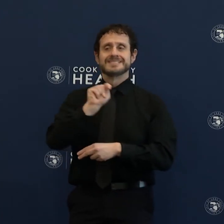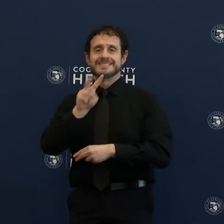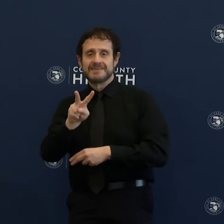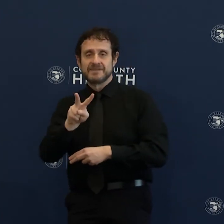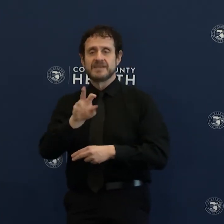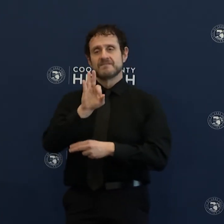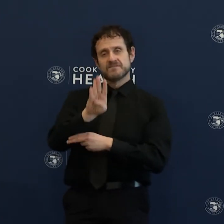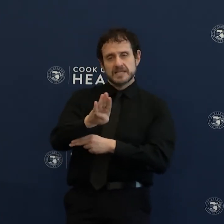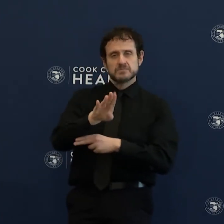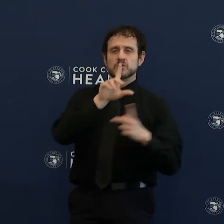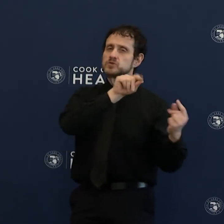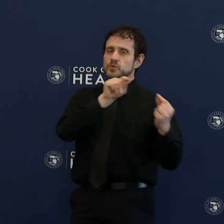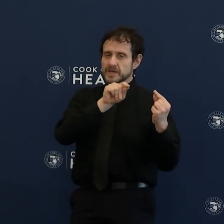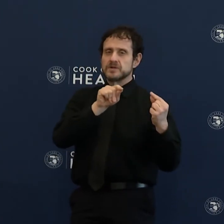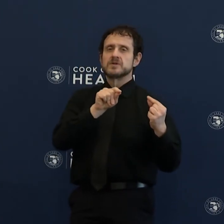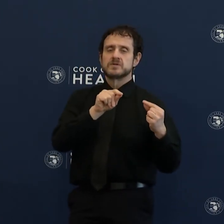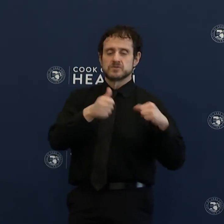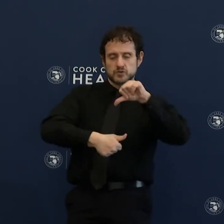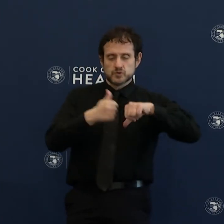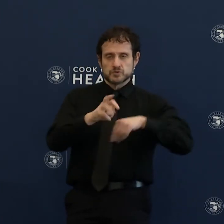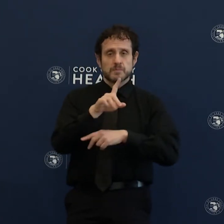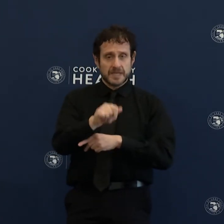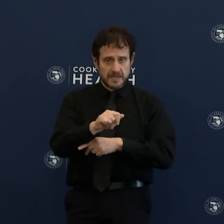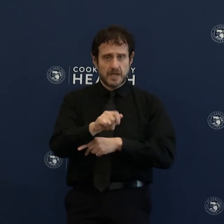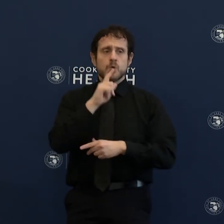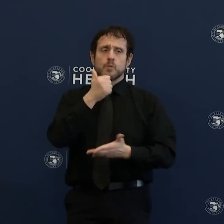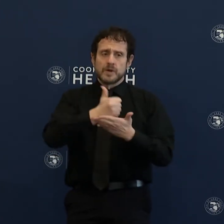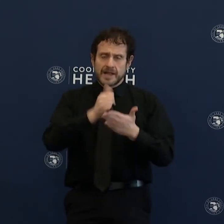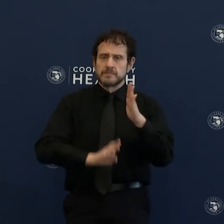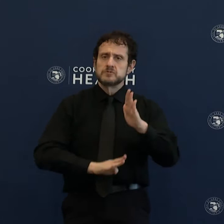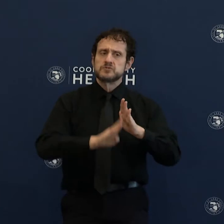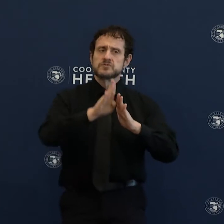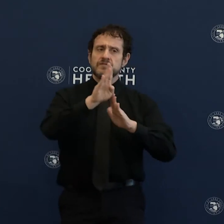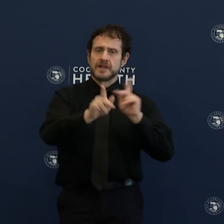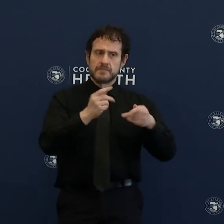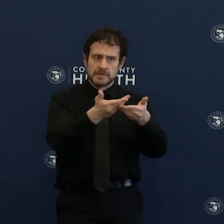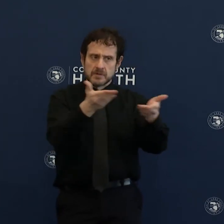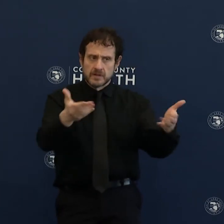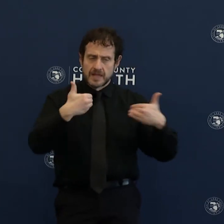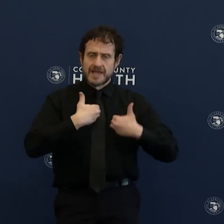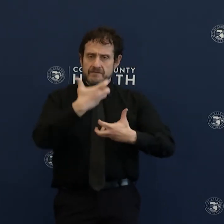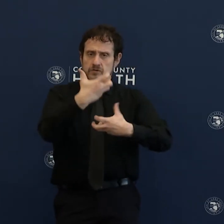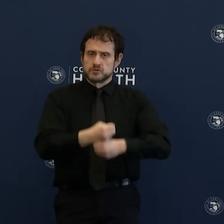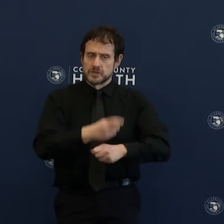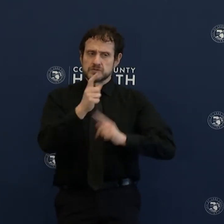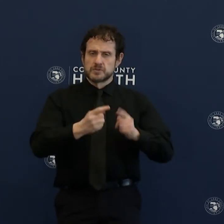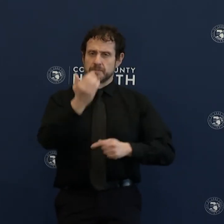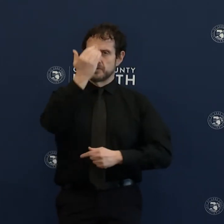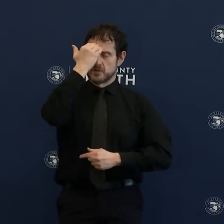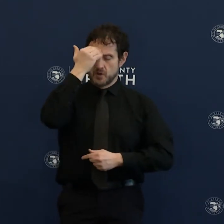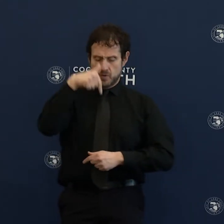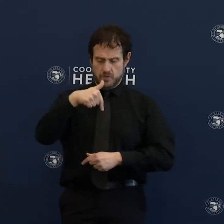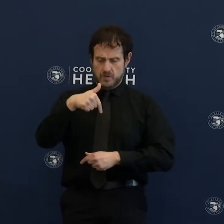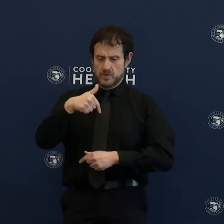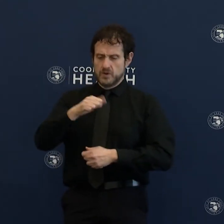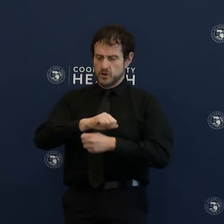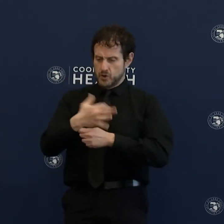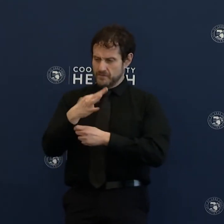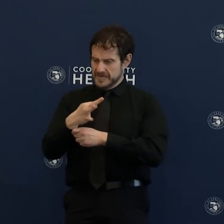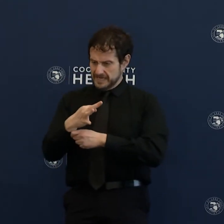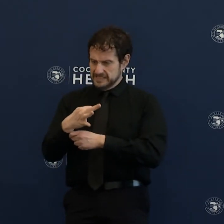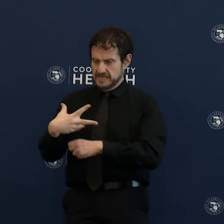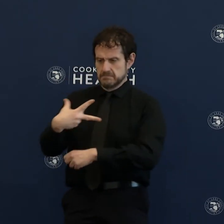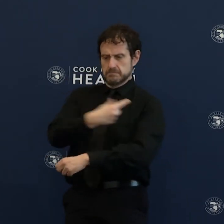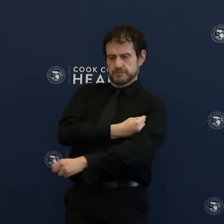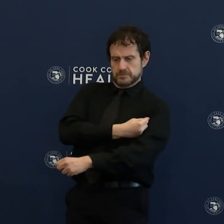the public. We will build the public trust in every way possible to ensure that everyone knows what is this virus, how it's safe to take, when they